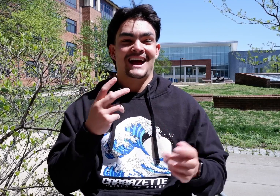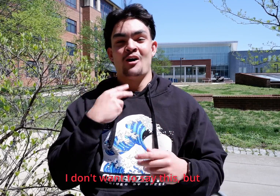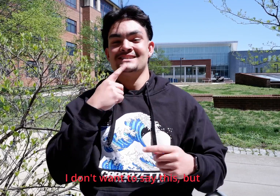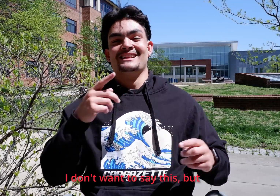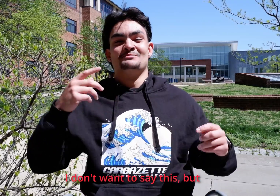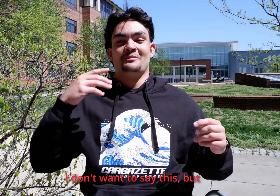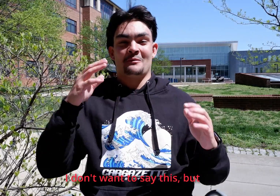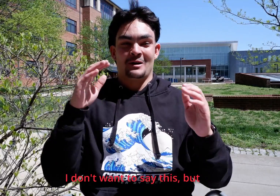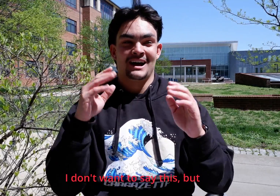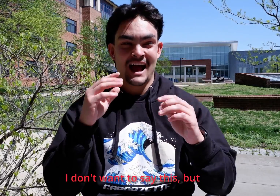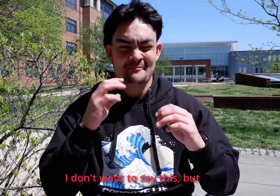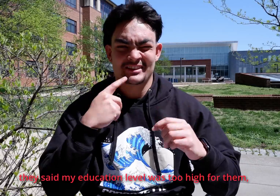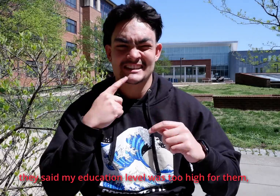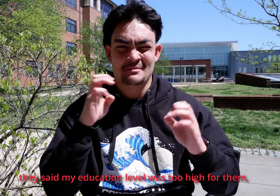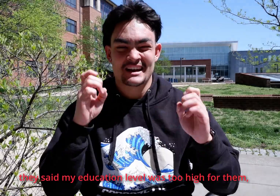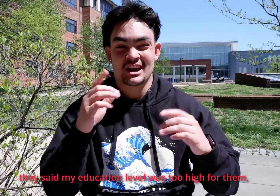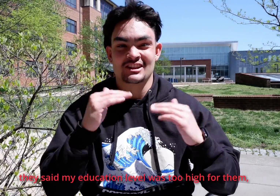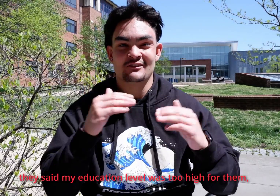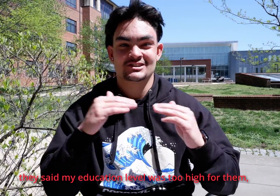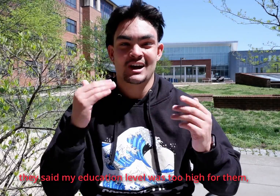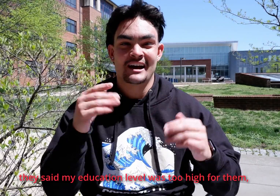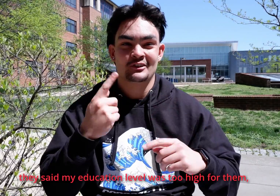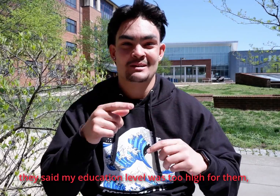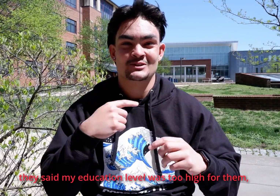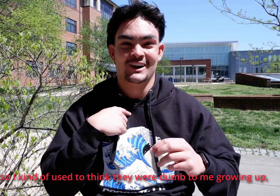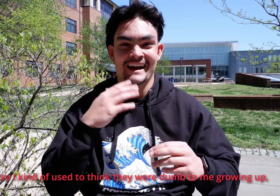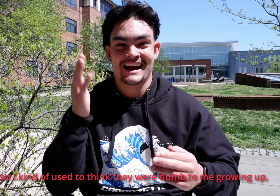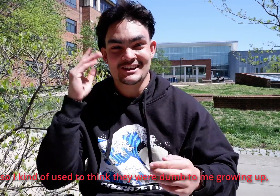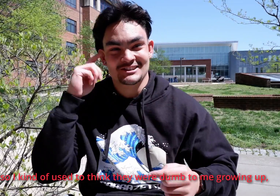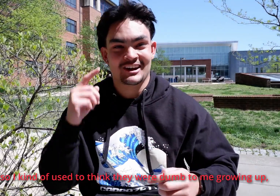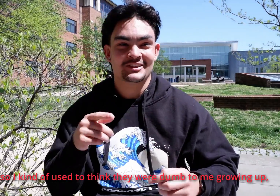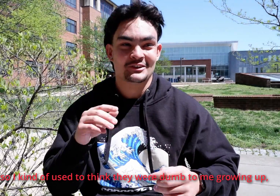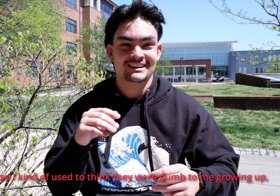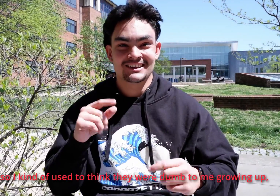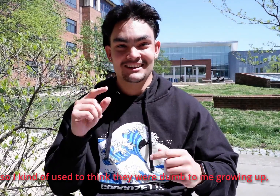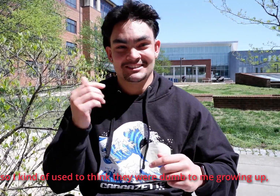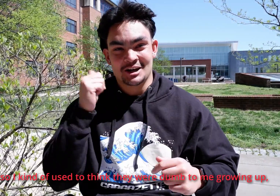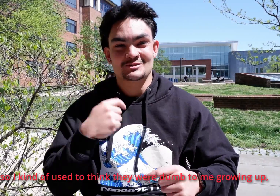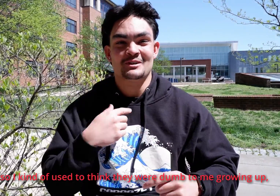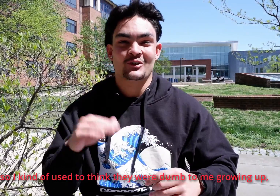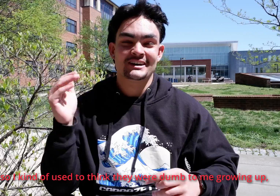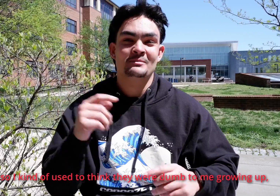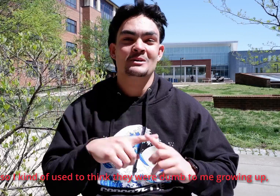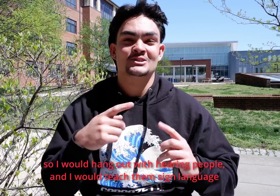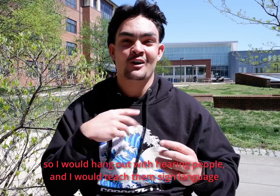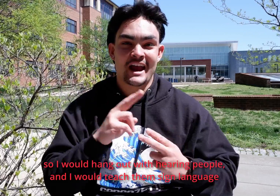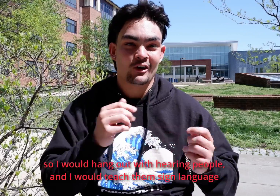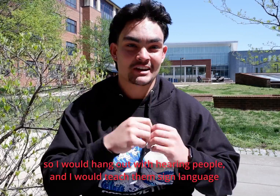I will say this, but they say my education level is too high for them, so I kind of used to thought they were dumb to me growing up, so I will hang out with